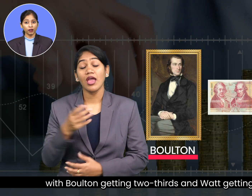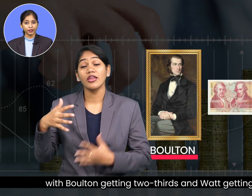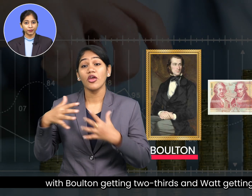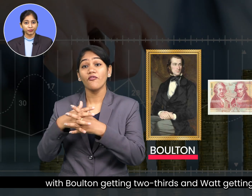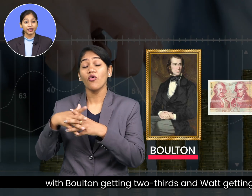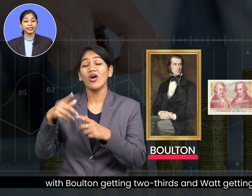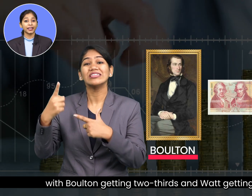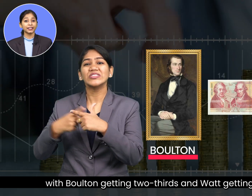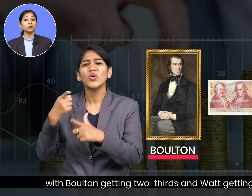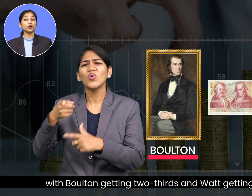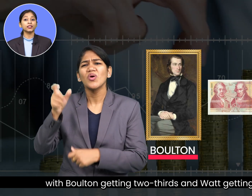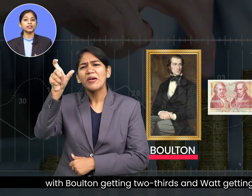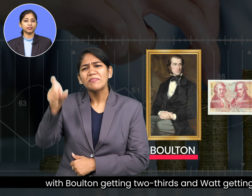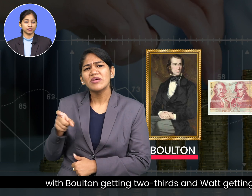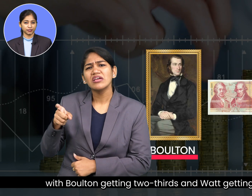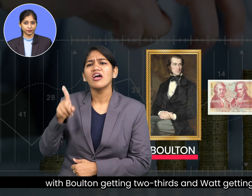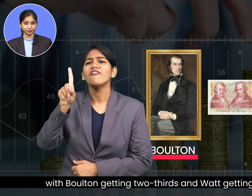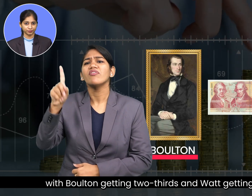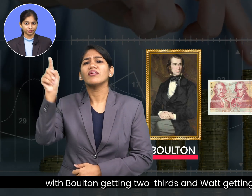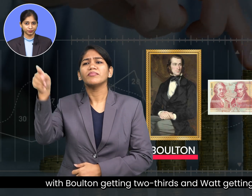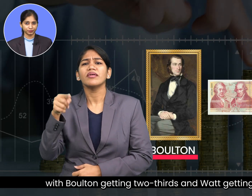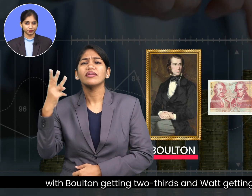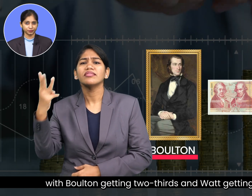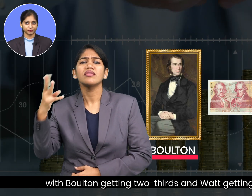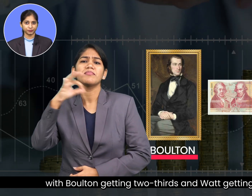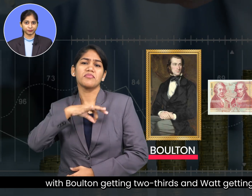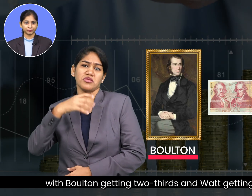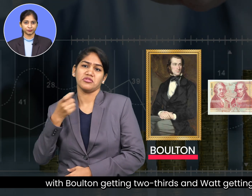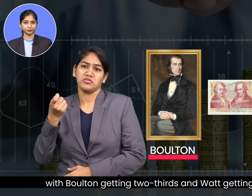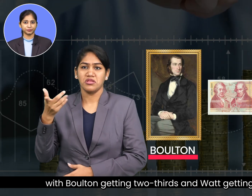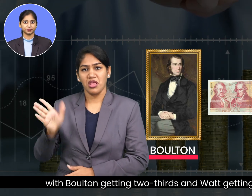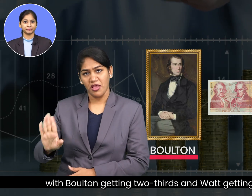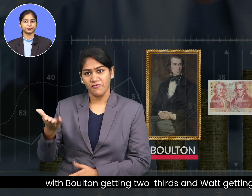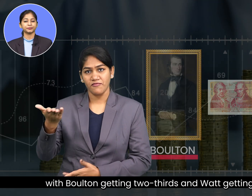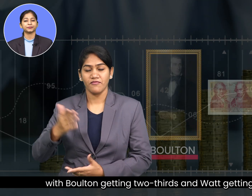and Watt getting 1/3.